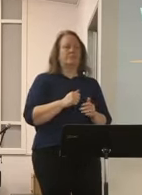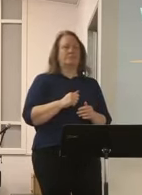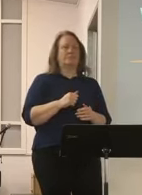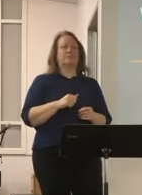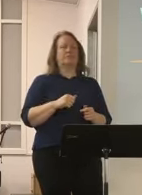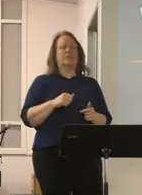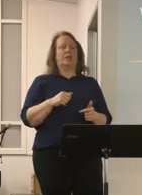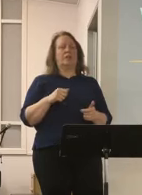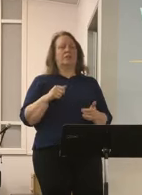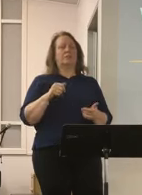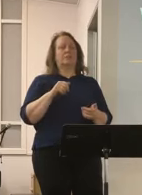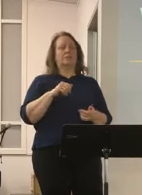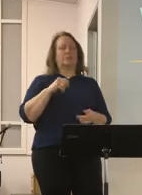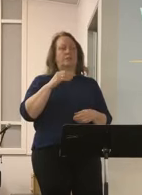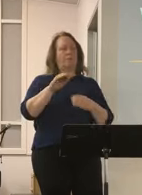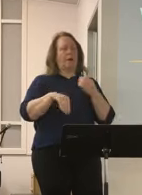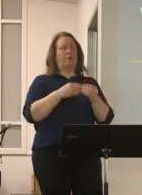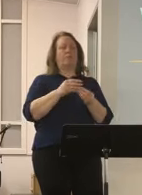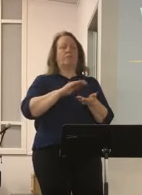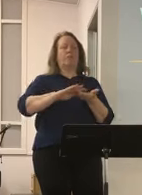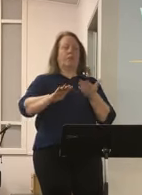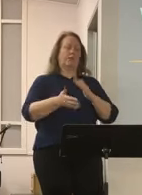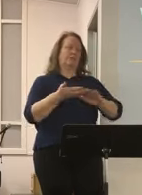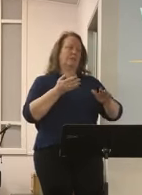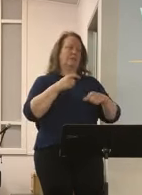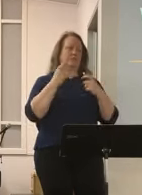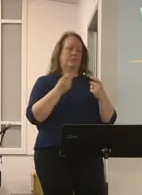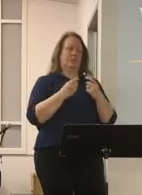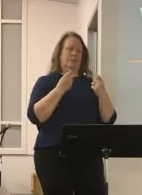the forgiveness of sins, because